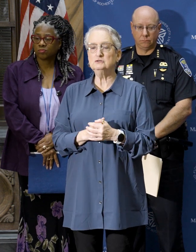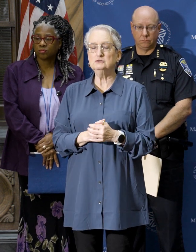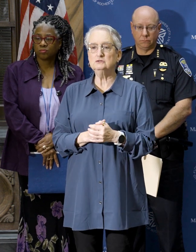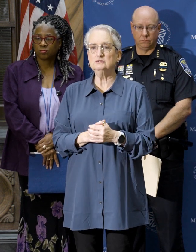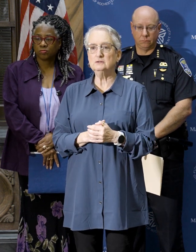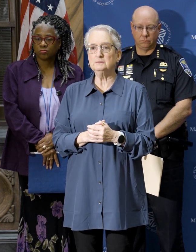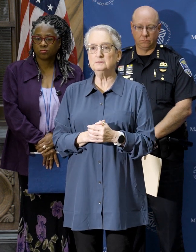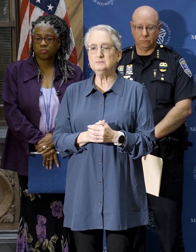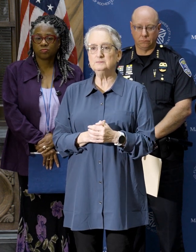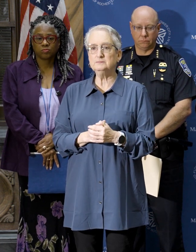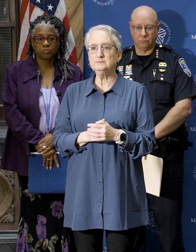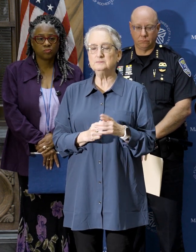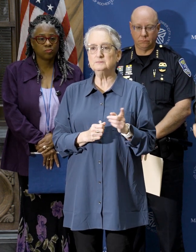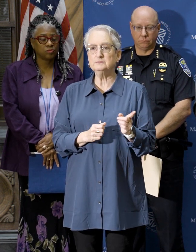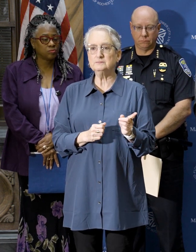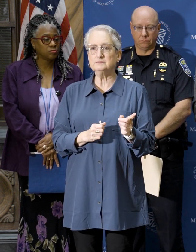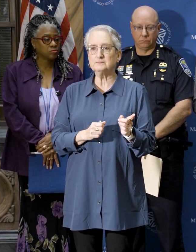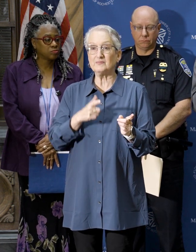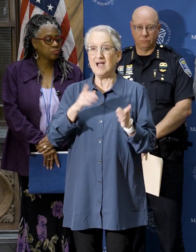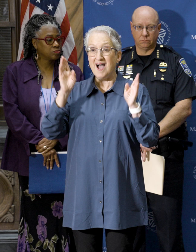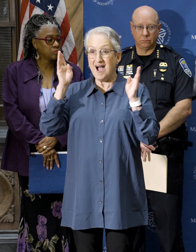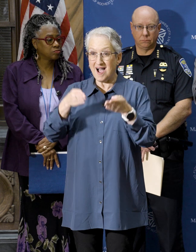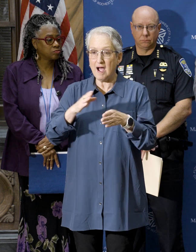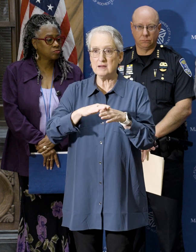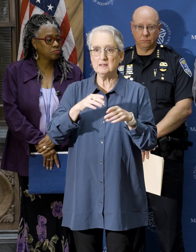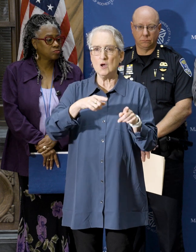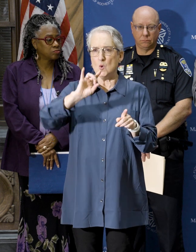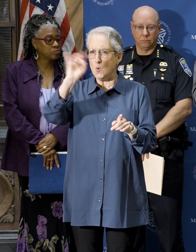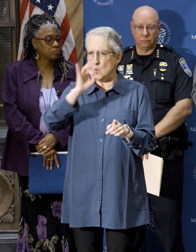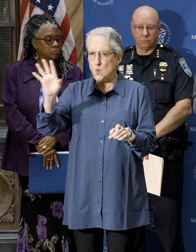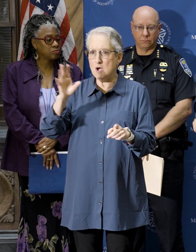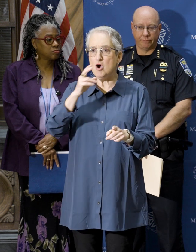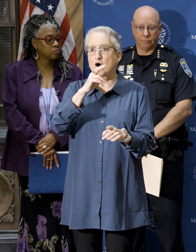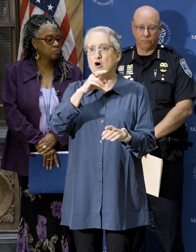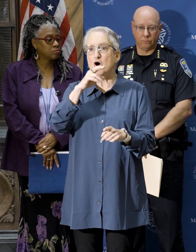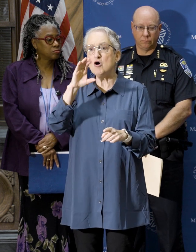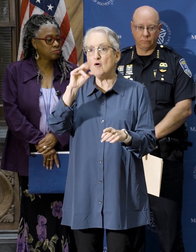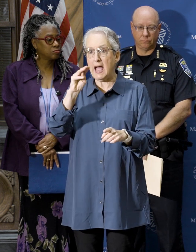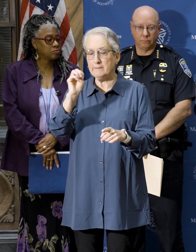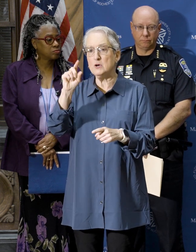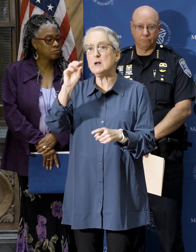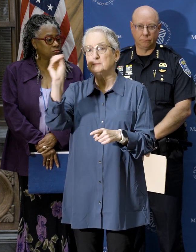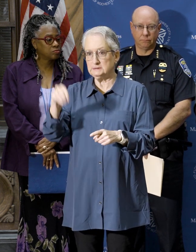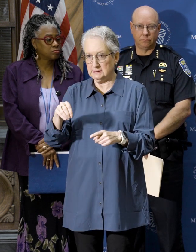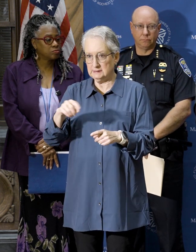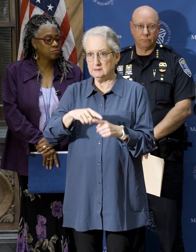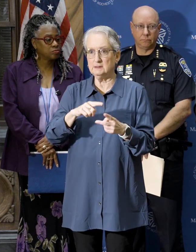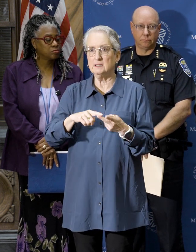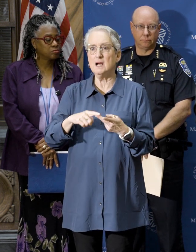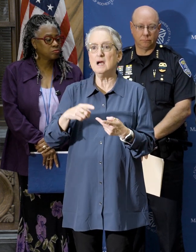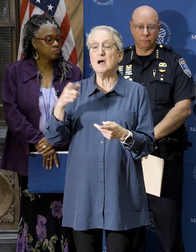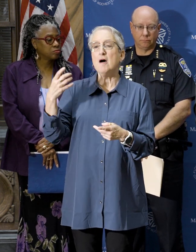other comparisons. But let's talk about part one crime, which is down 20%. And the chief can talk to you about what part one crime is. Murder is